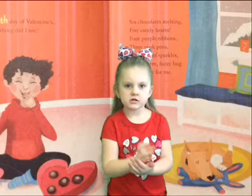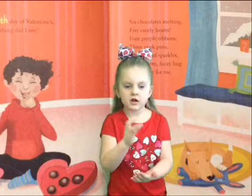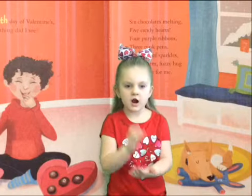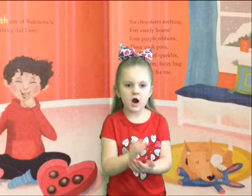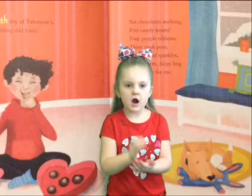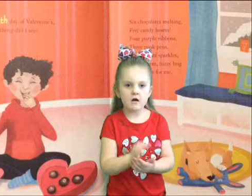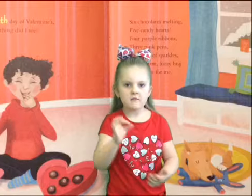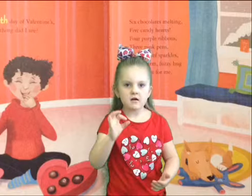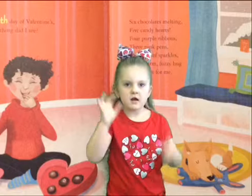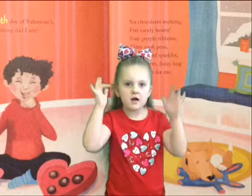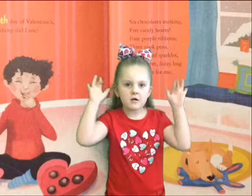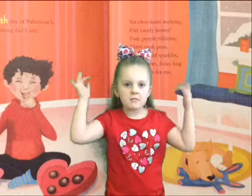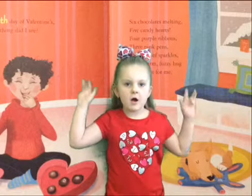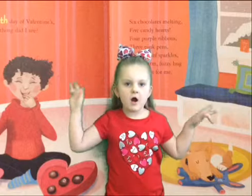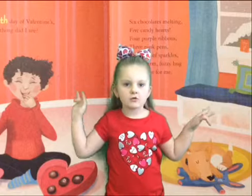of buckle,